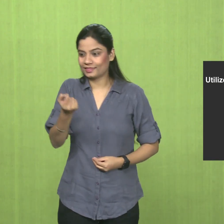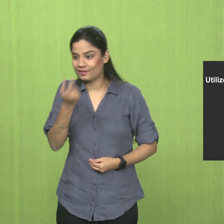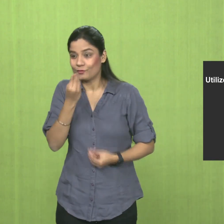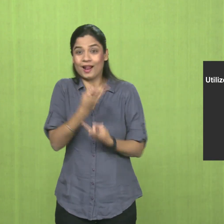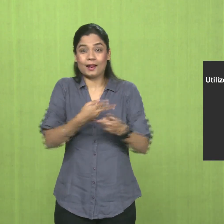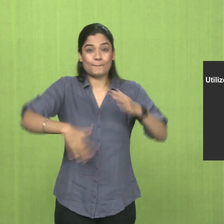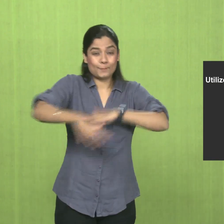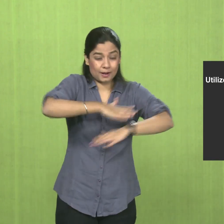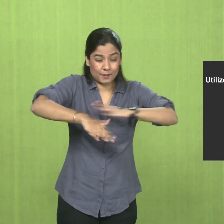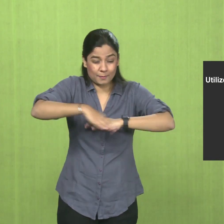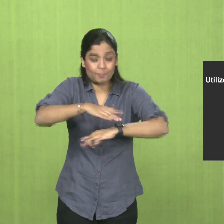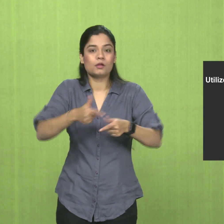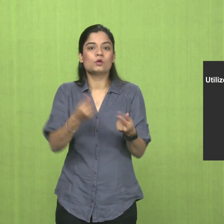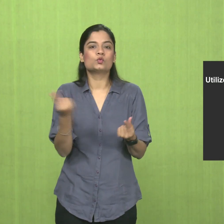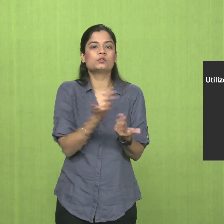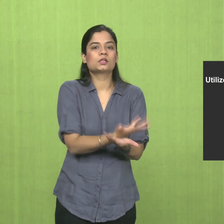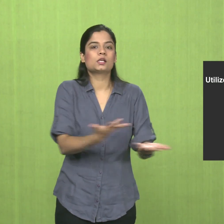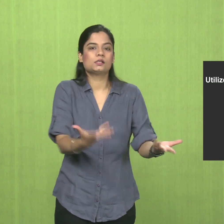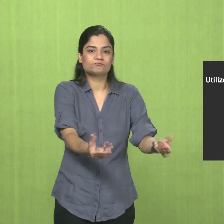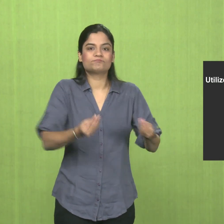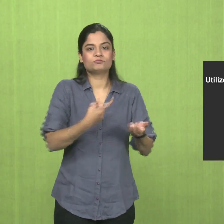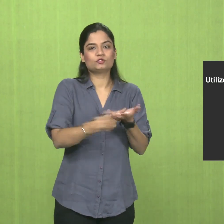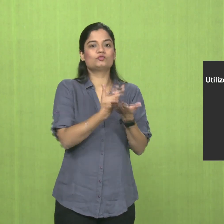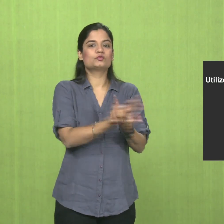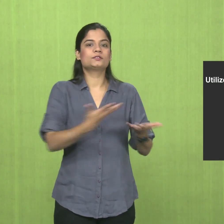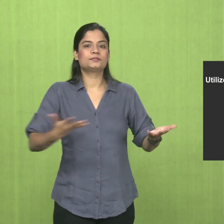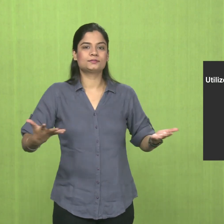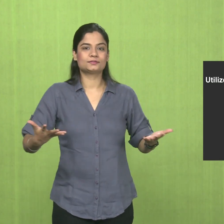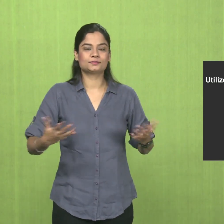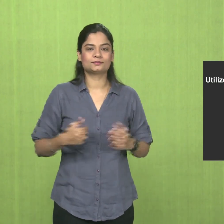about paper, medicine, food, etc. So utilization of resources.